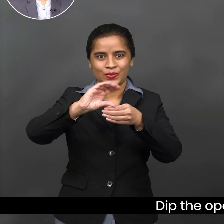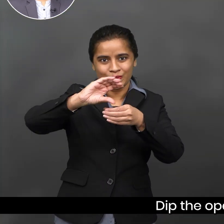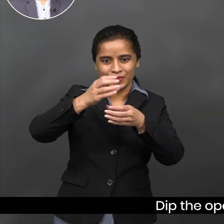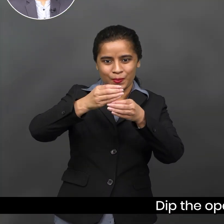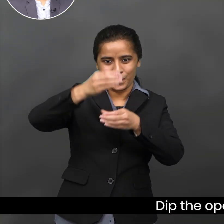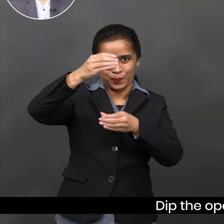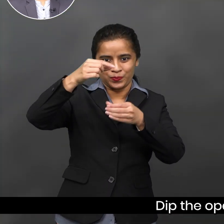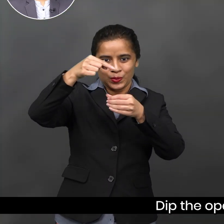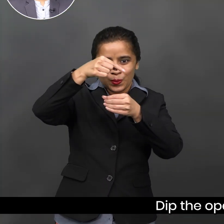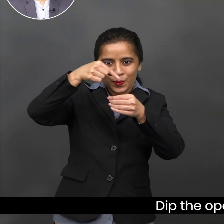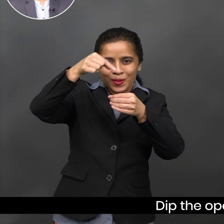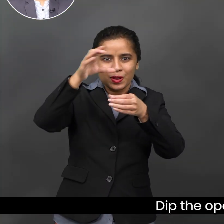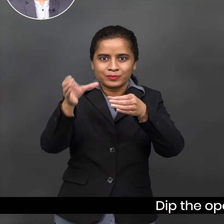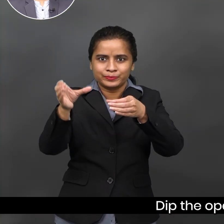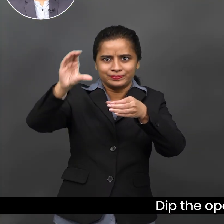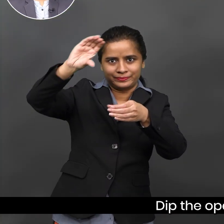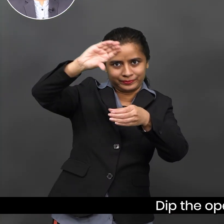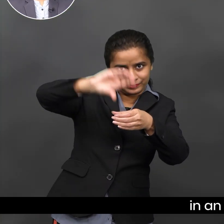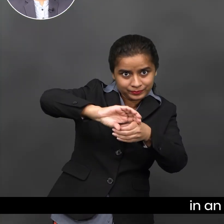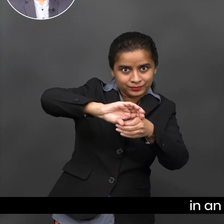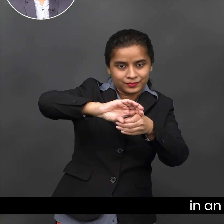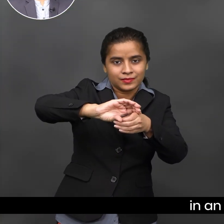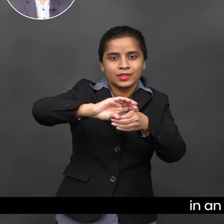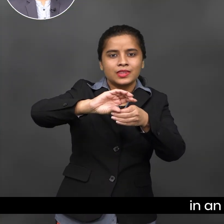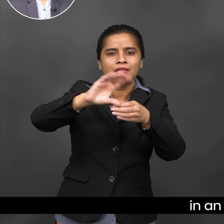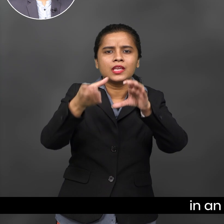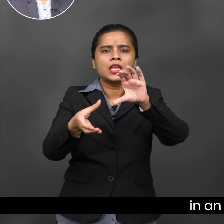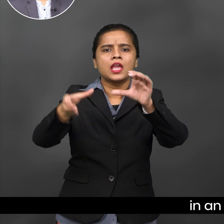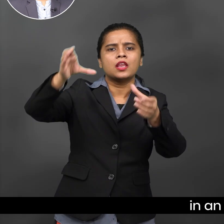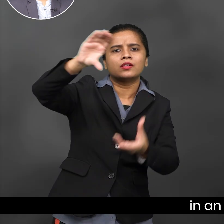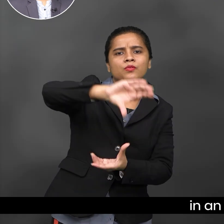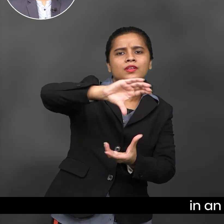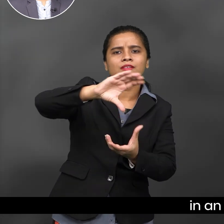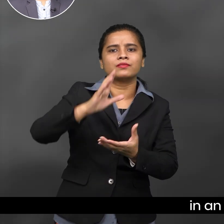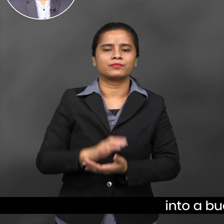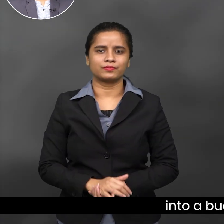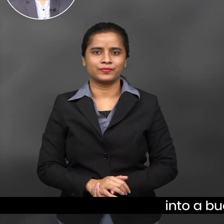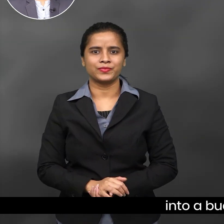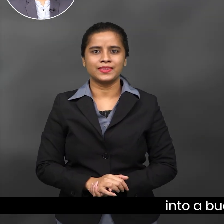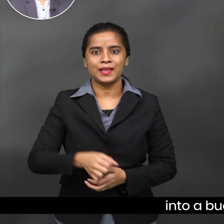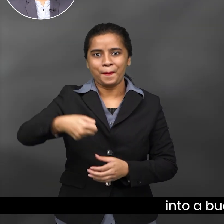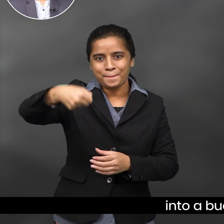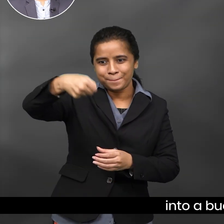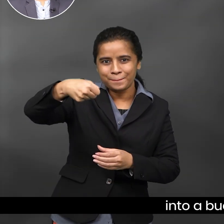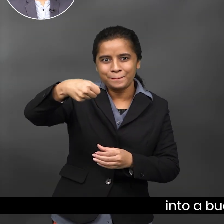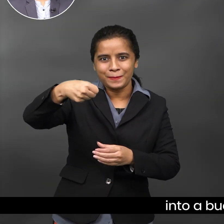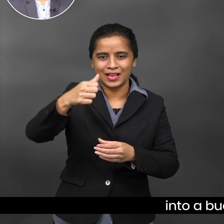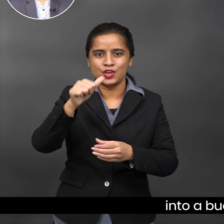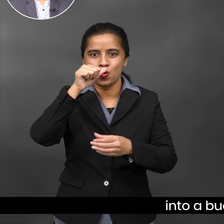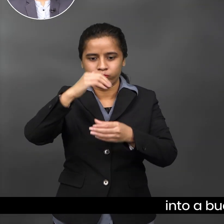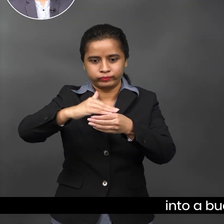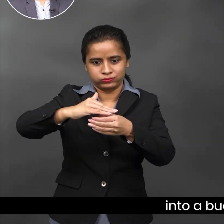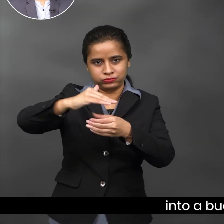open mouth of the bottle in an inverted position into a bucket filled